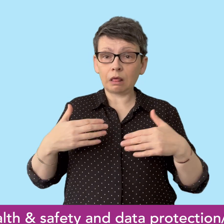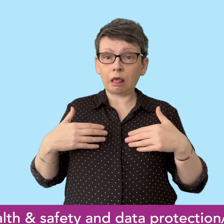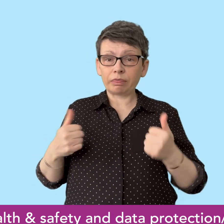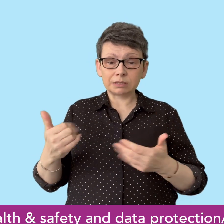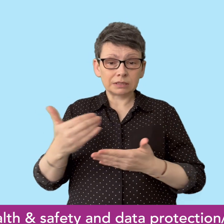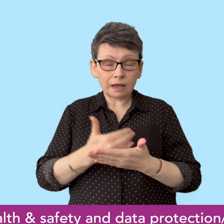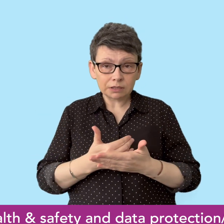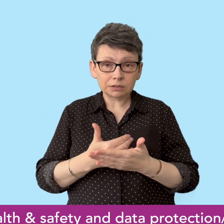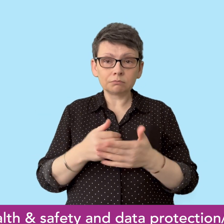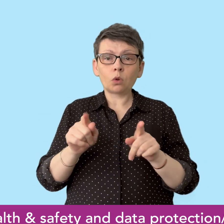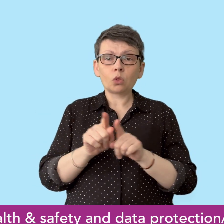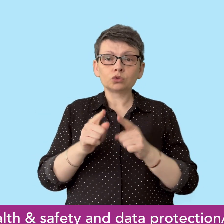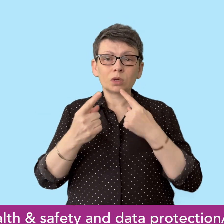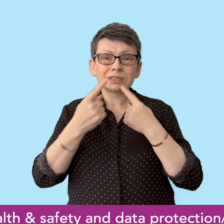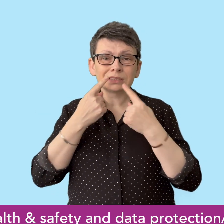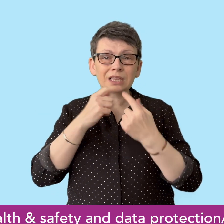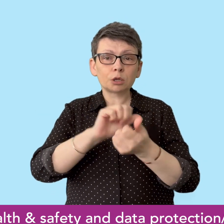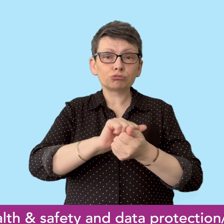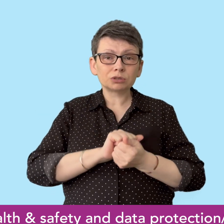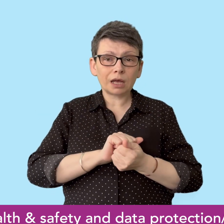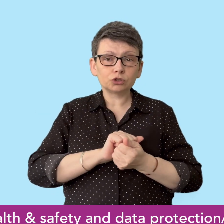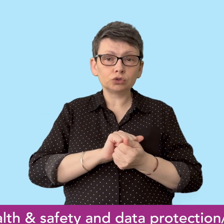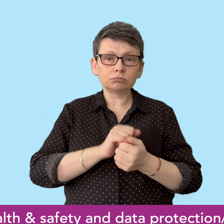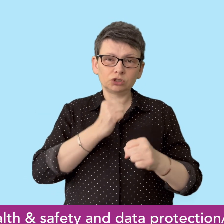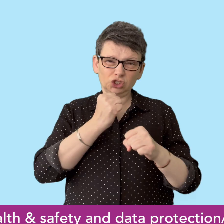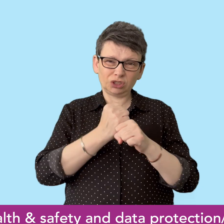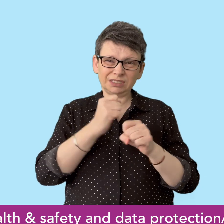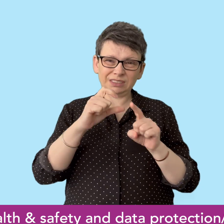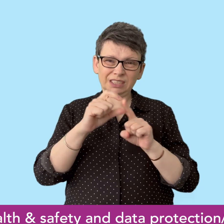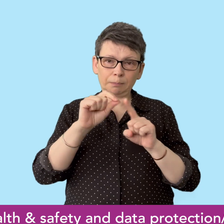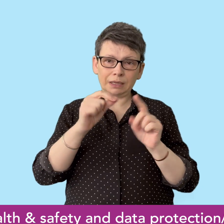and safety, and data protection, or GDPR.